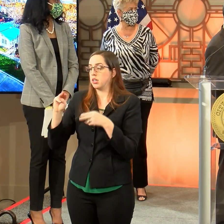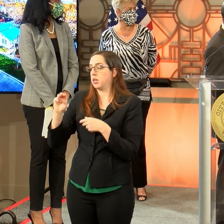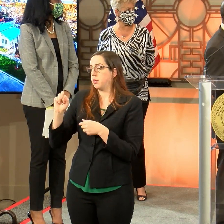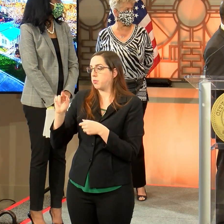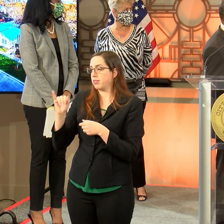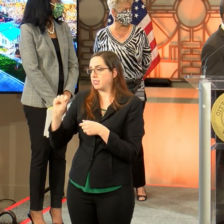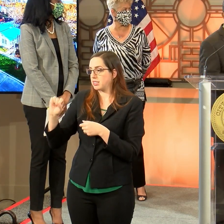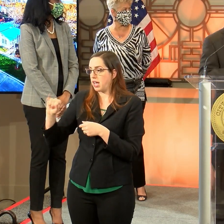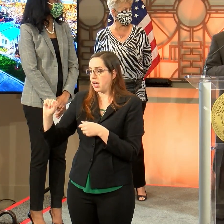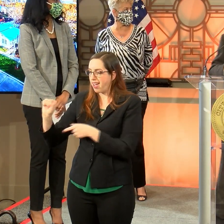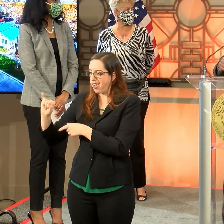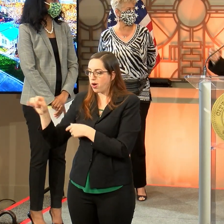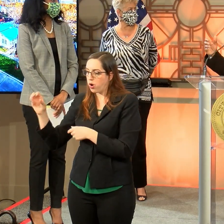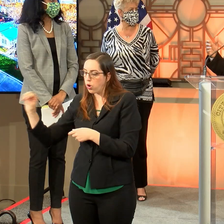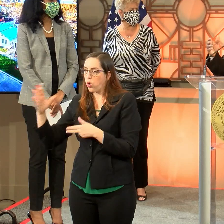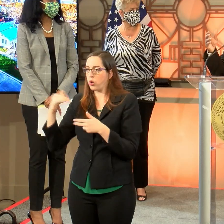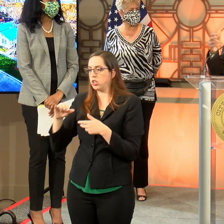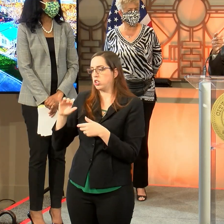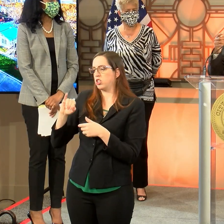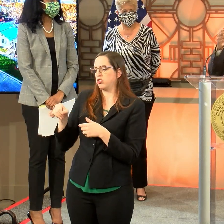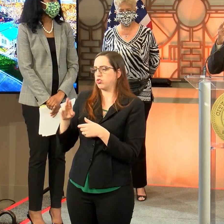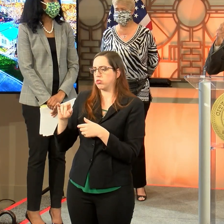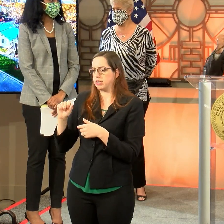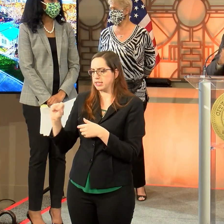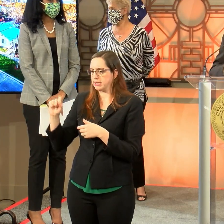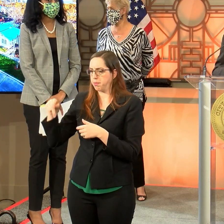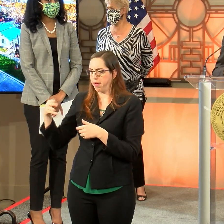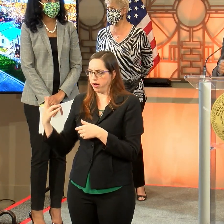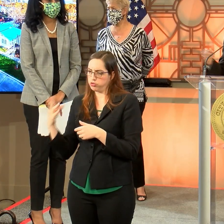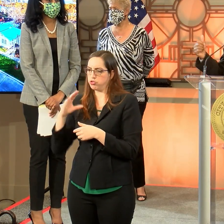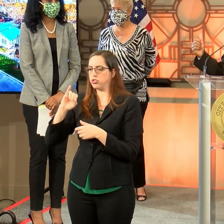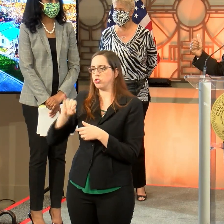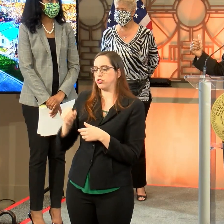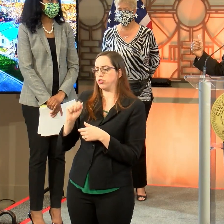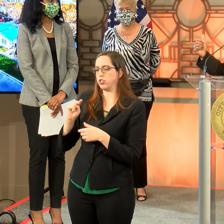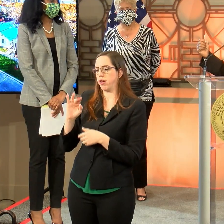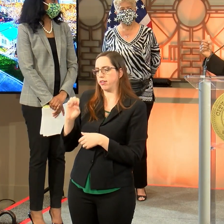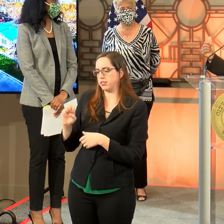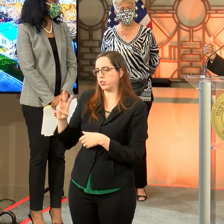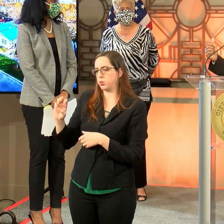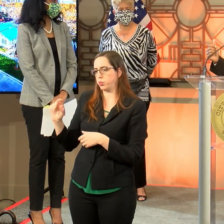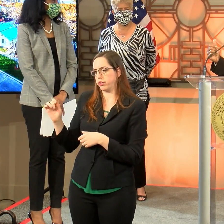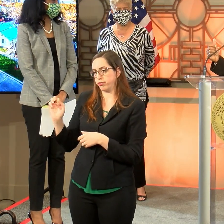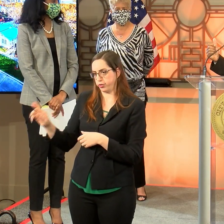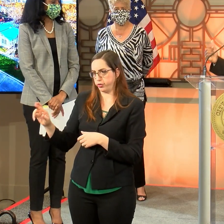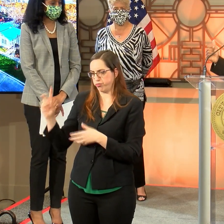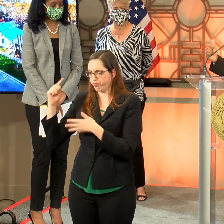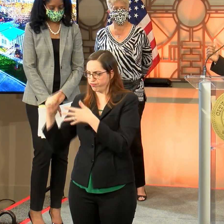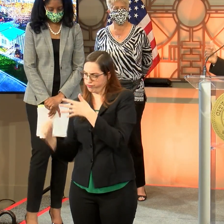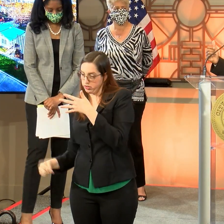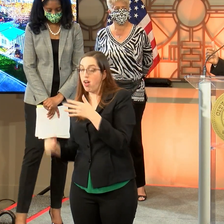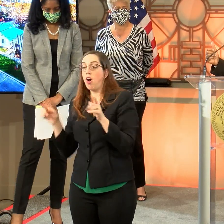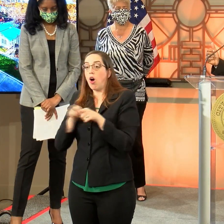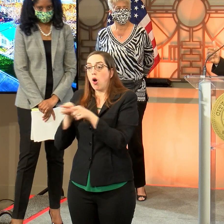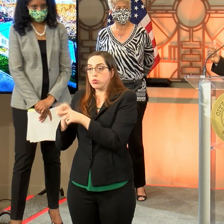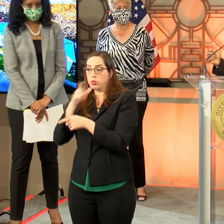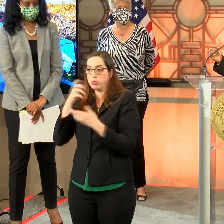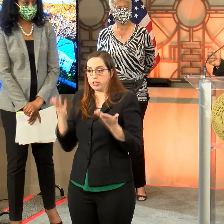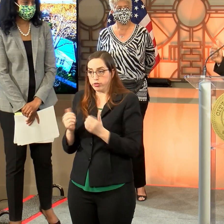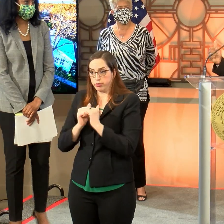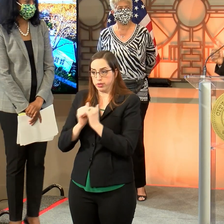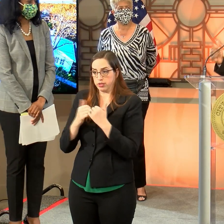Marissa Aho, Julia Stepetch, and Janice Weaver. And then I also want to acknowledge that's with me today